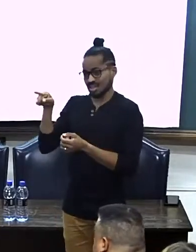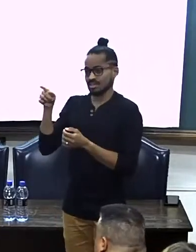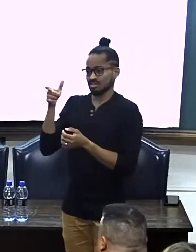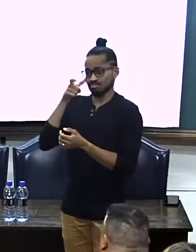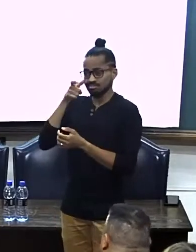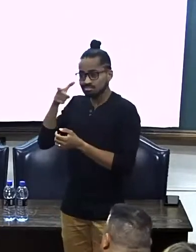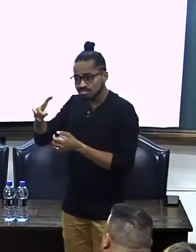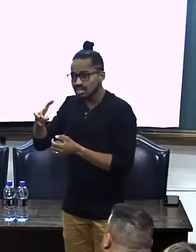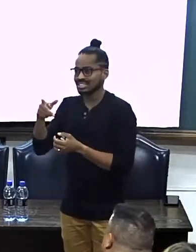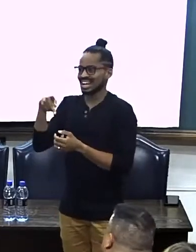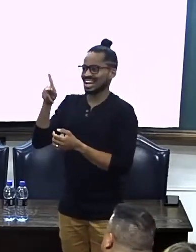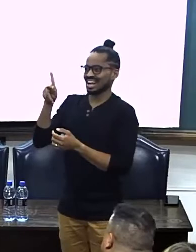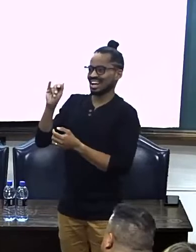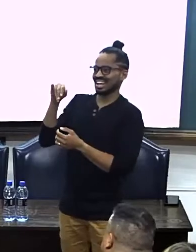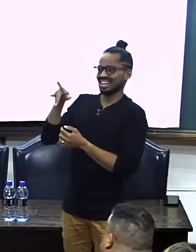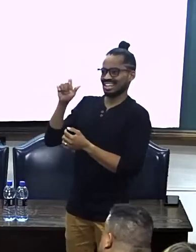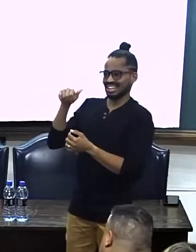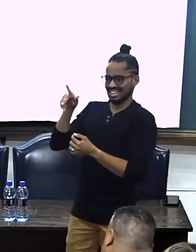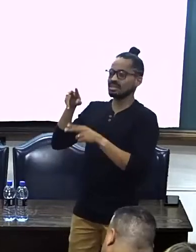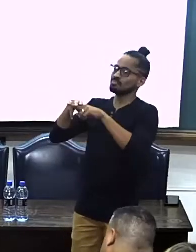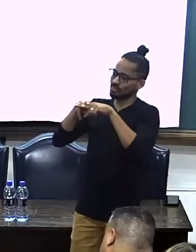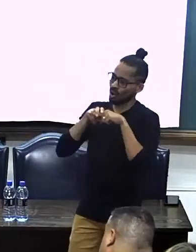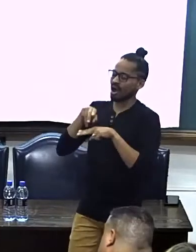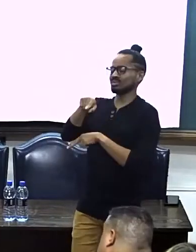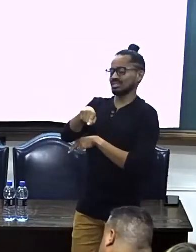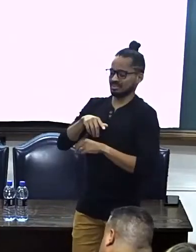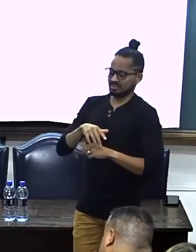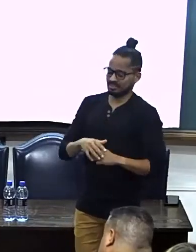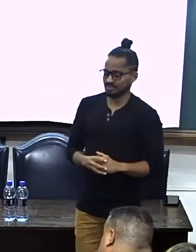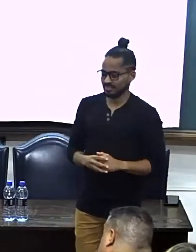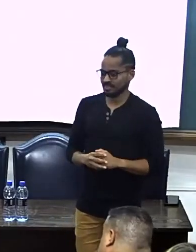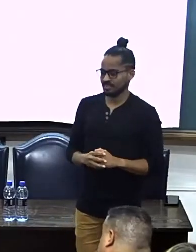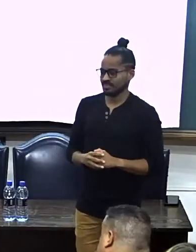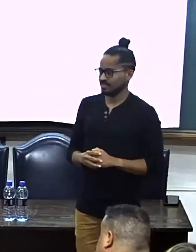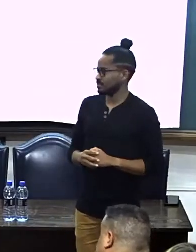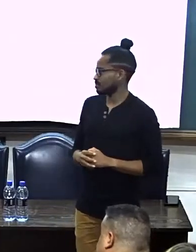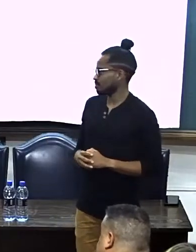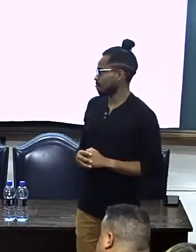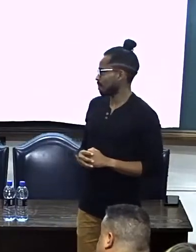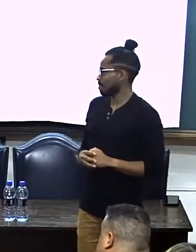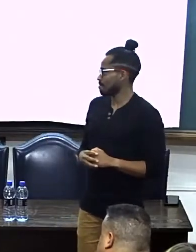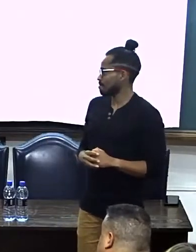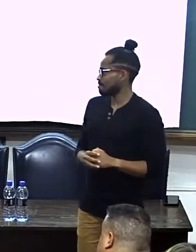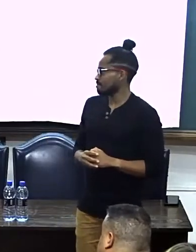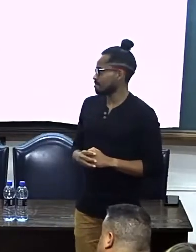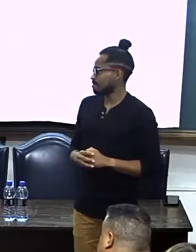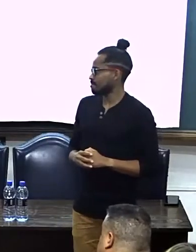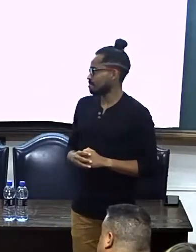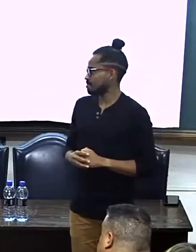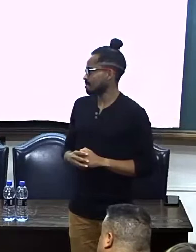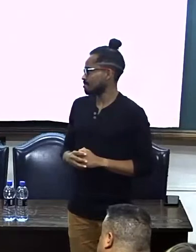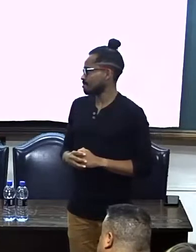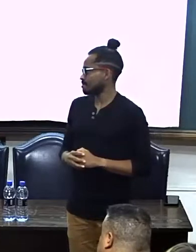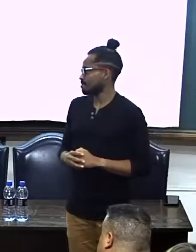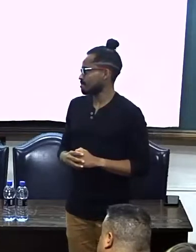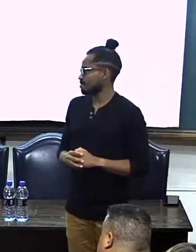pelo Kangang tem alguma razão de ser. Tá? So, I told them that Osamu was the